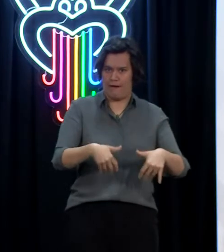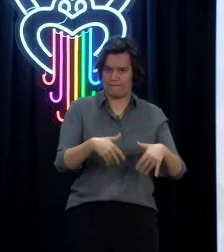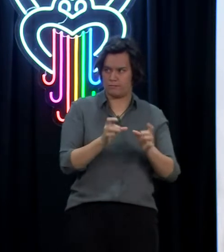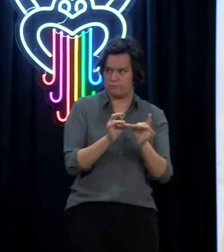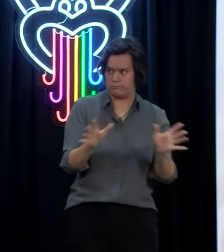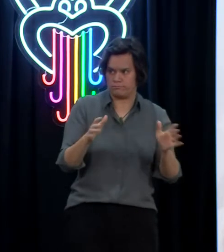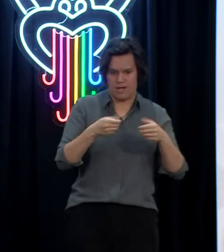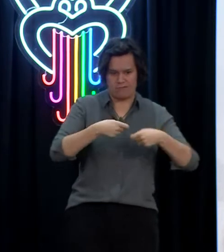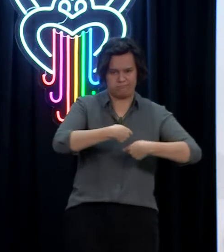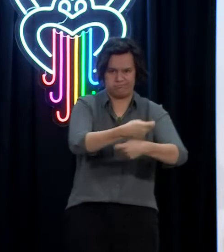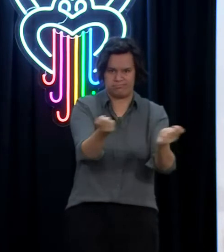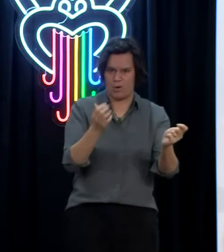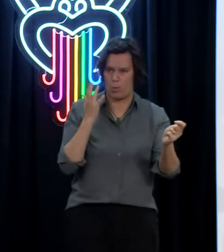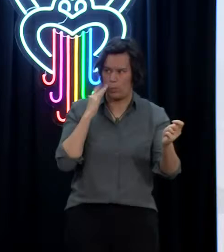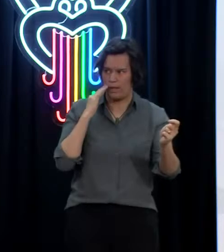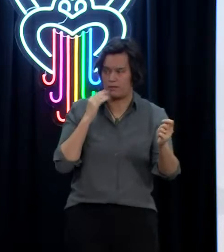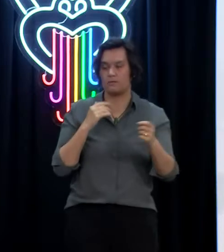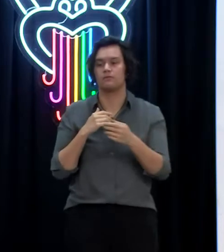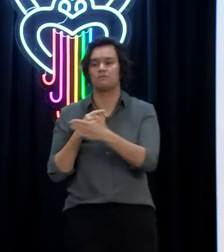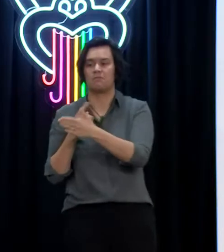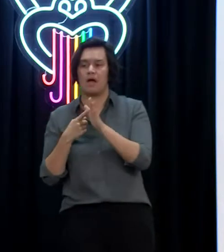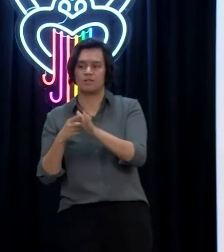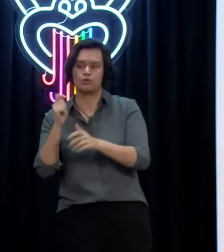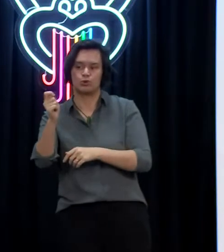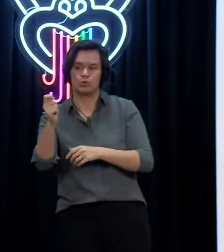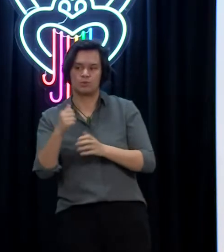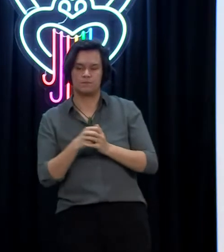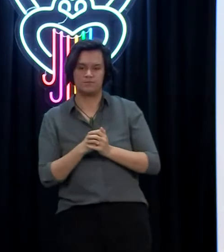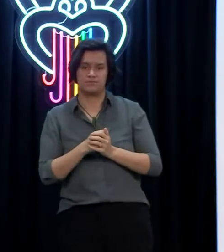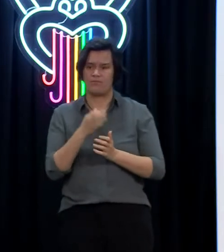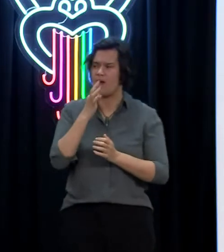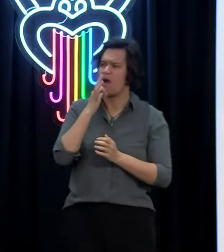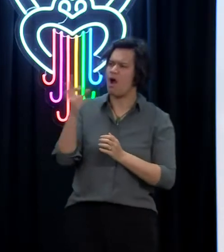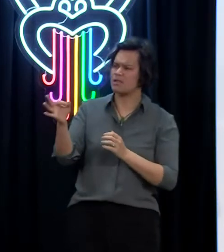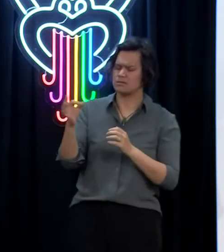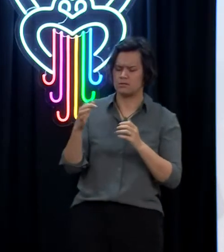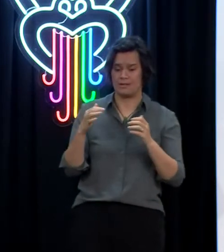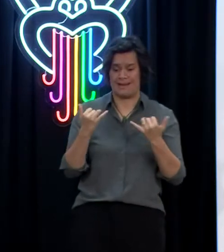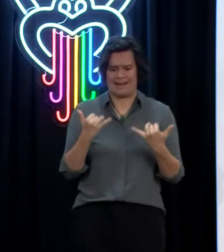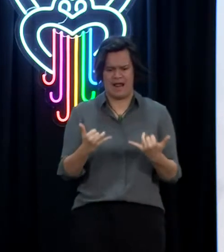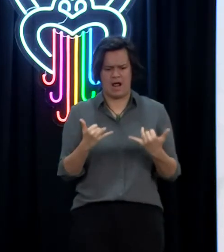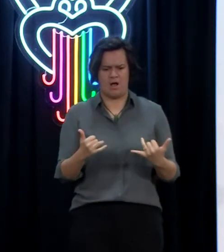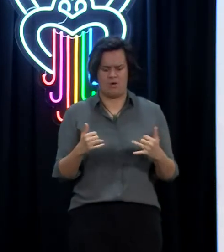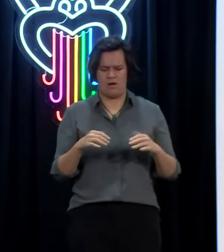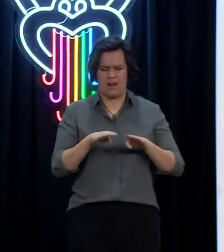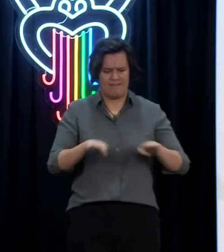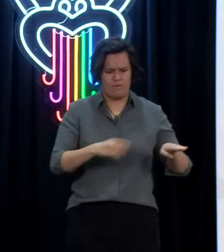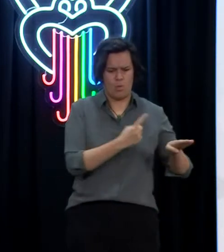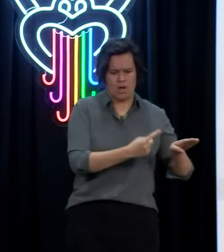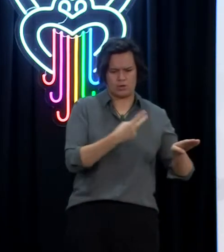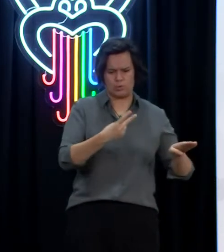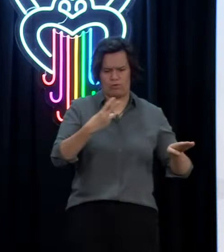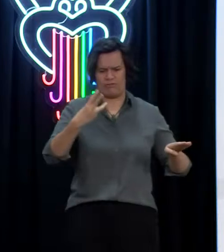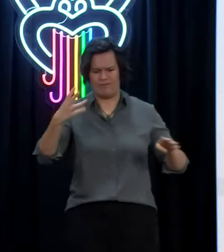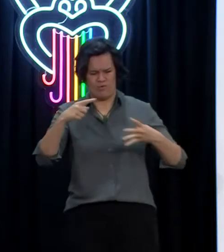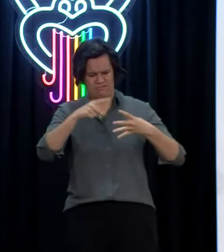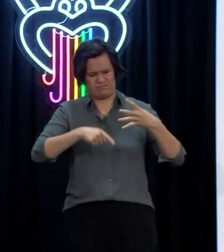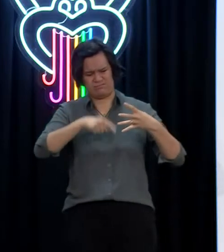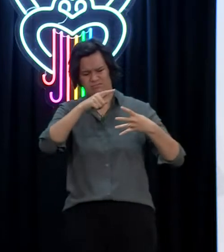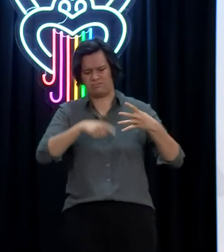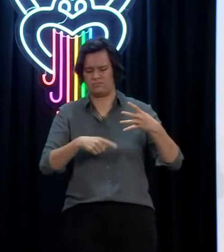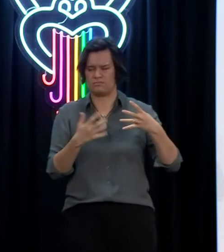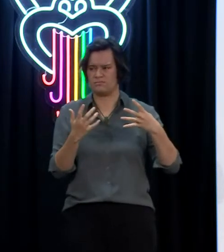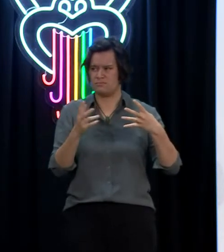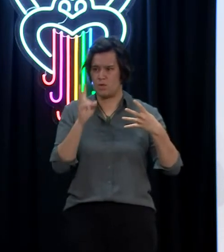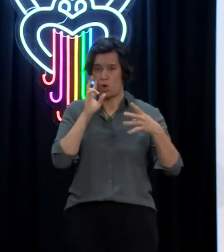all. Joe? Can I just get some clarification around what the alert level structure looks like now, and particularly, I guess, with Auckland looking to